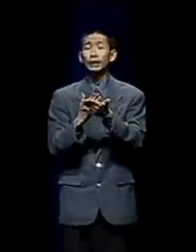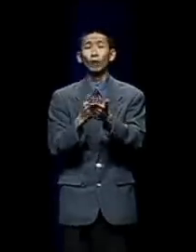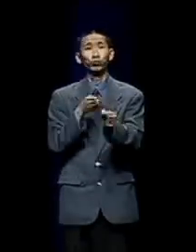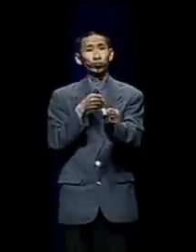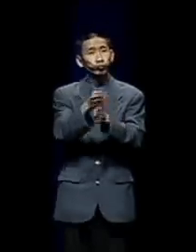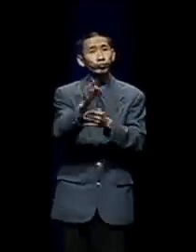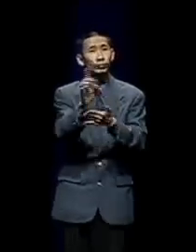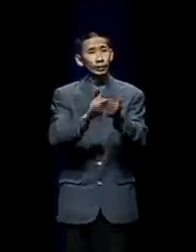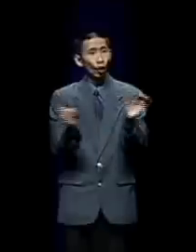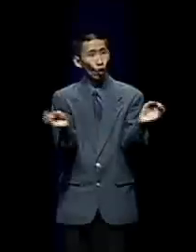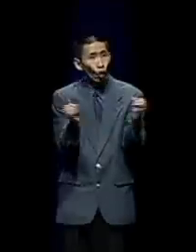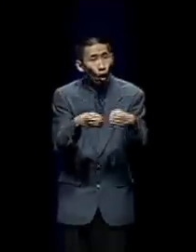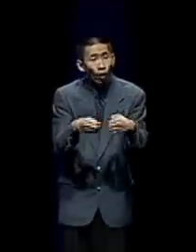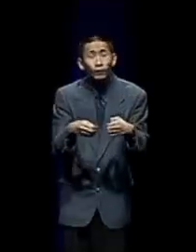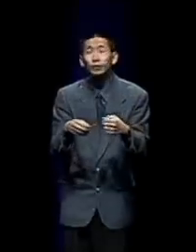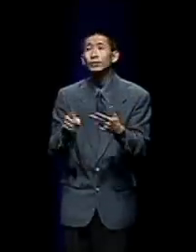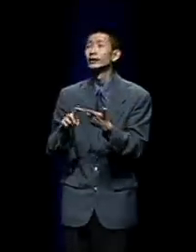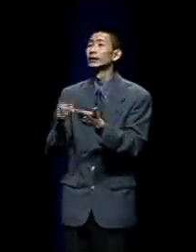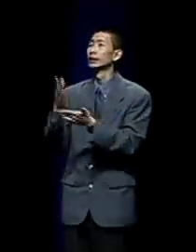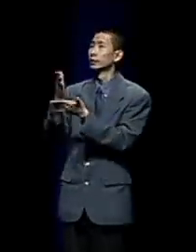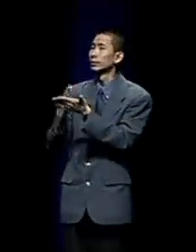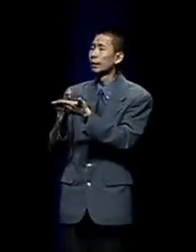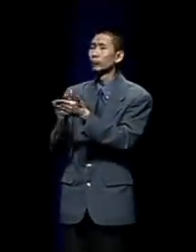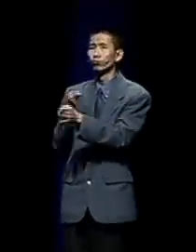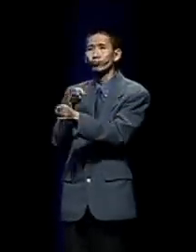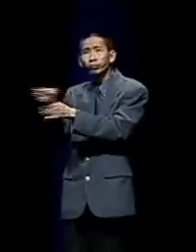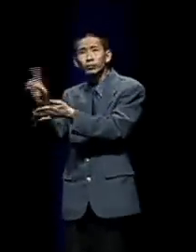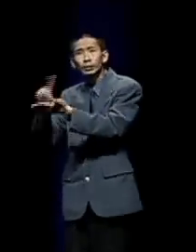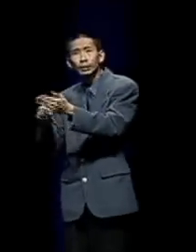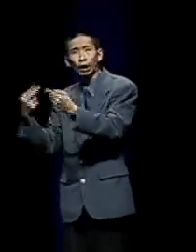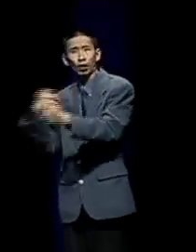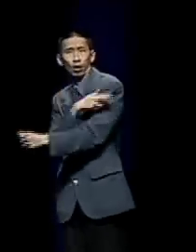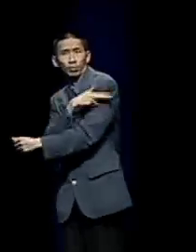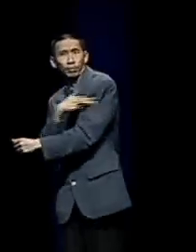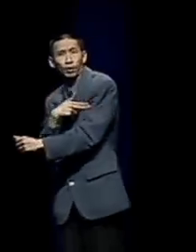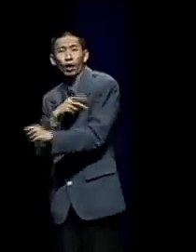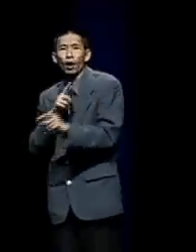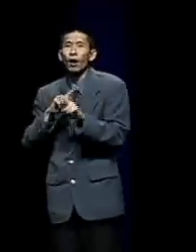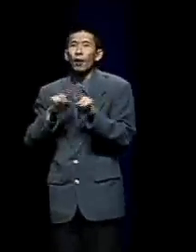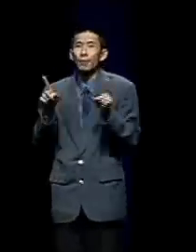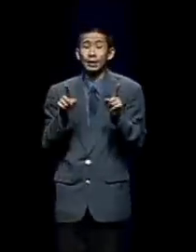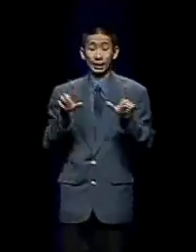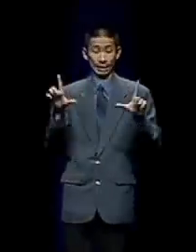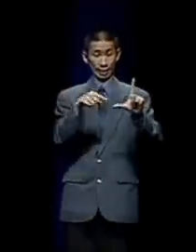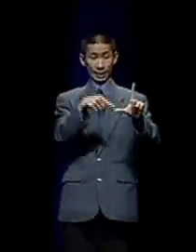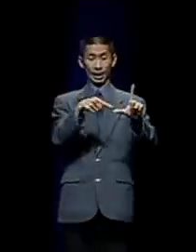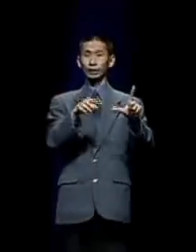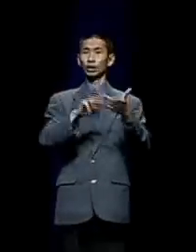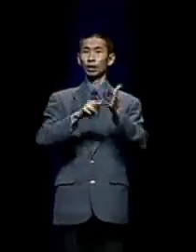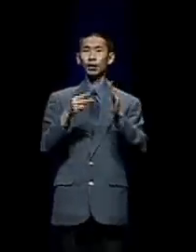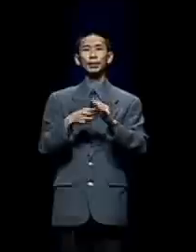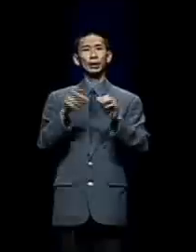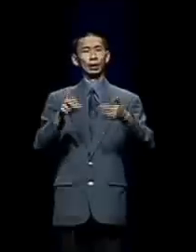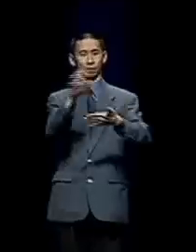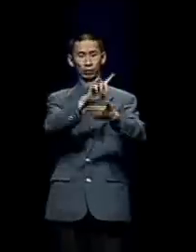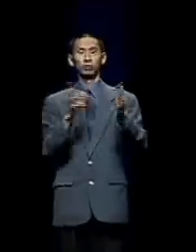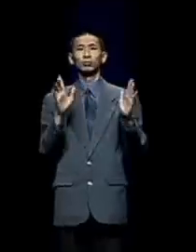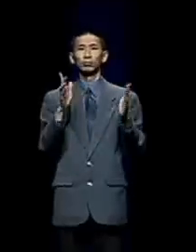It's the market that their expertise is that gets that specialty. Okay? In other